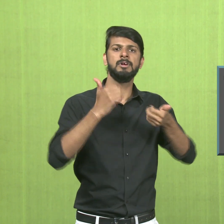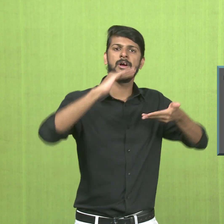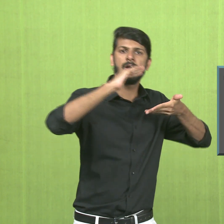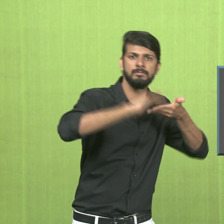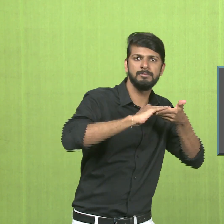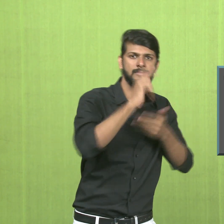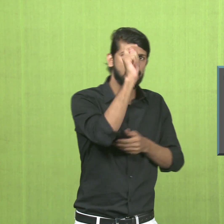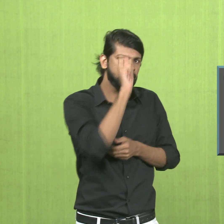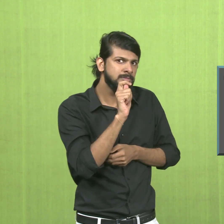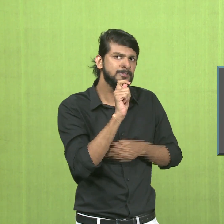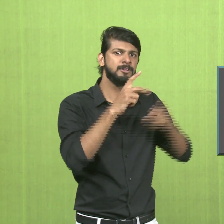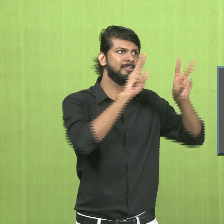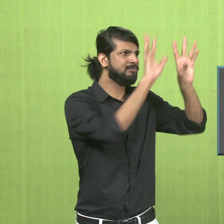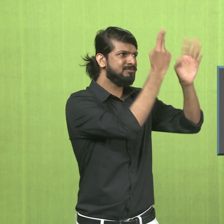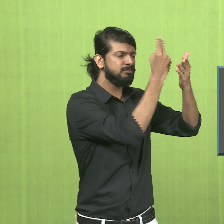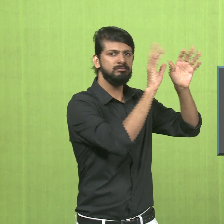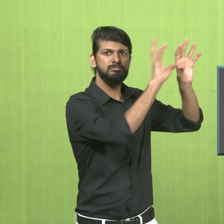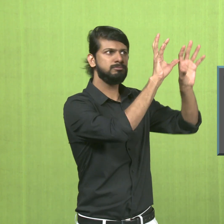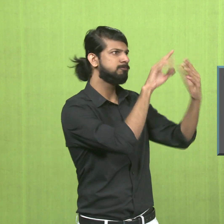mostly related to the fertility symbols,